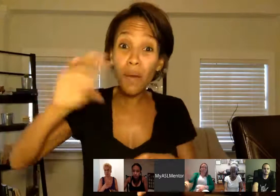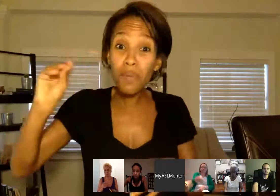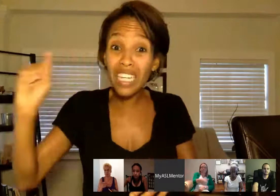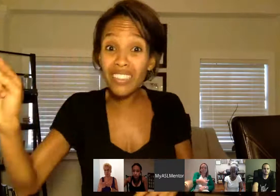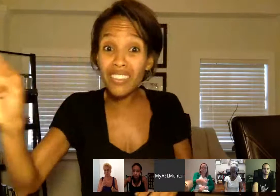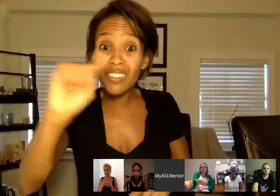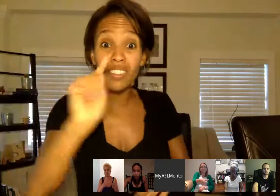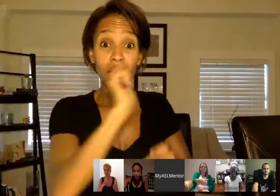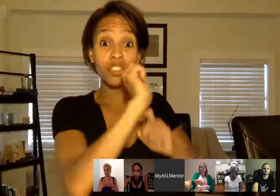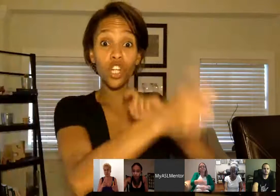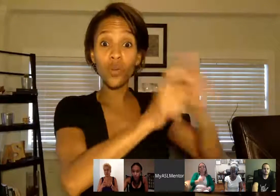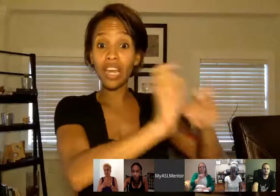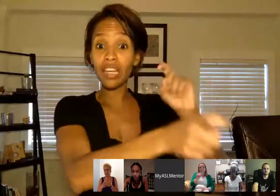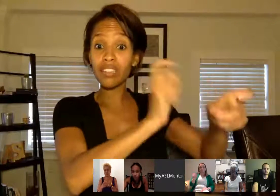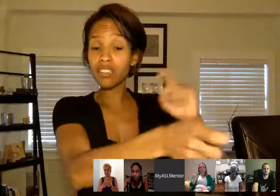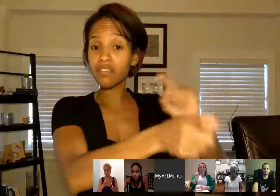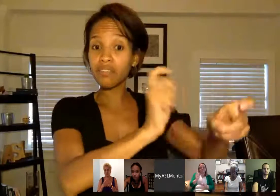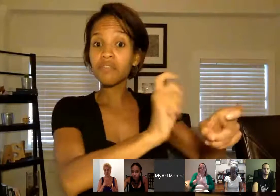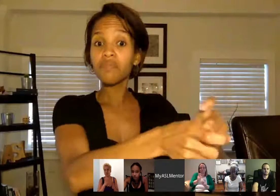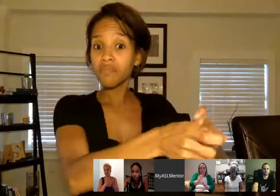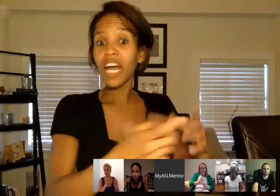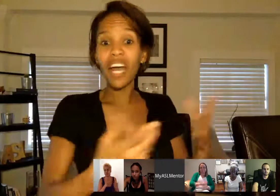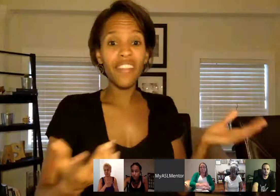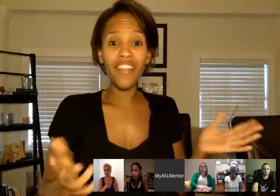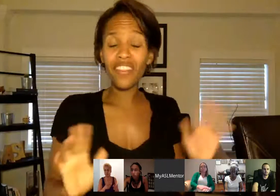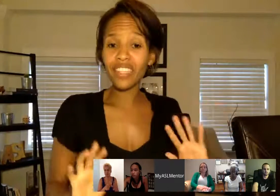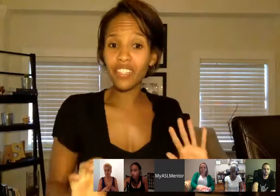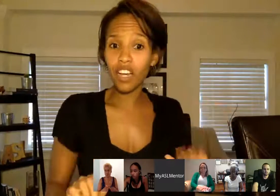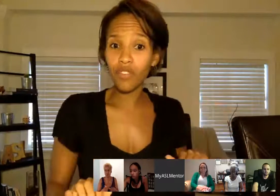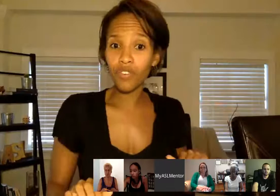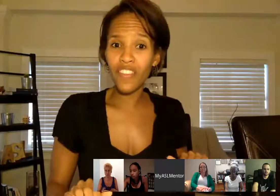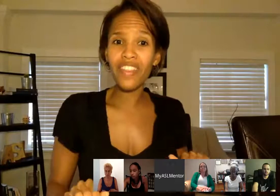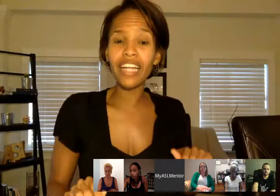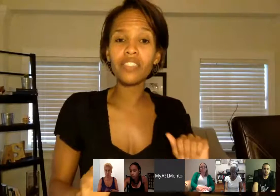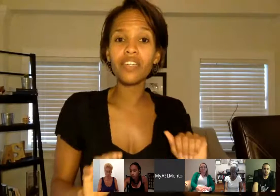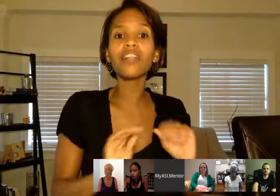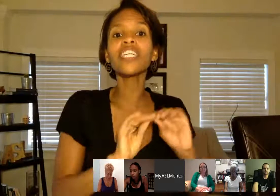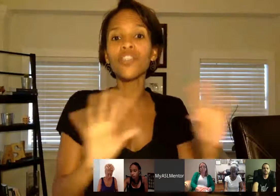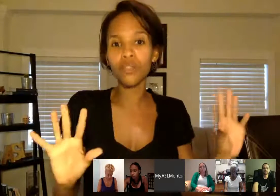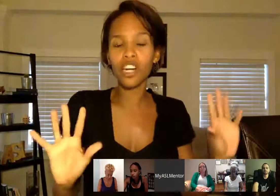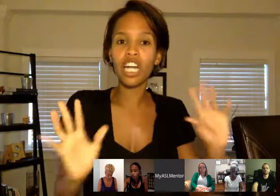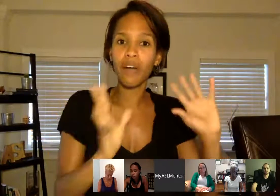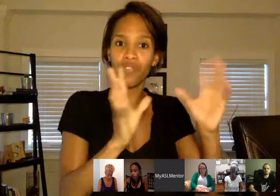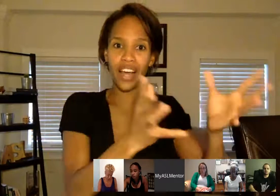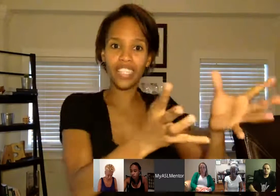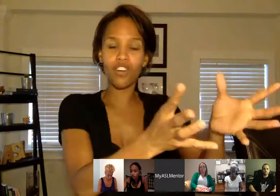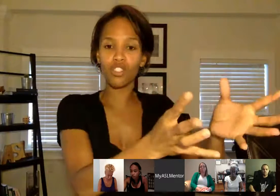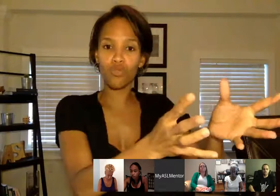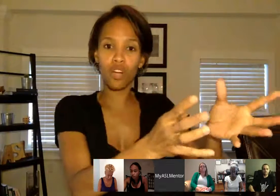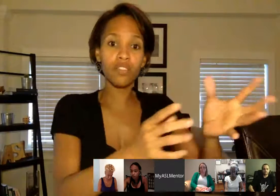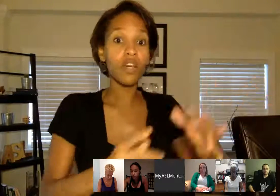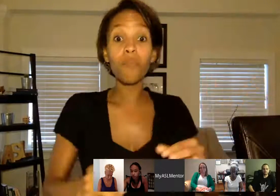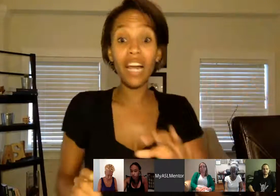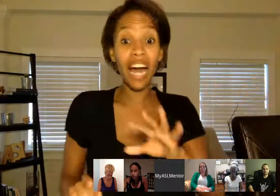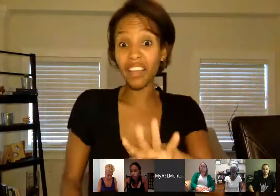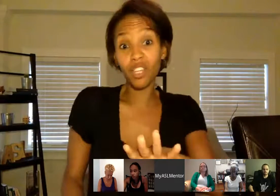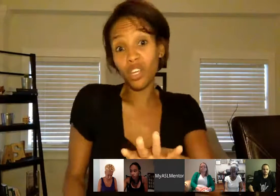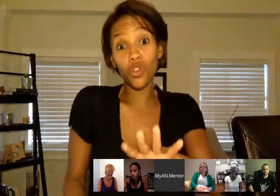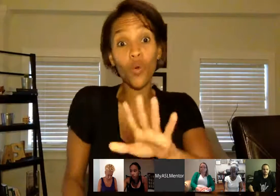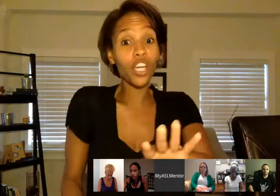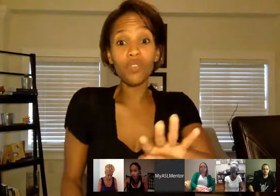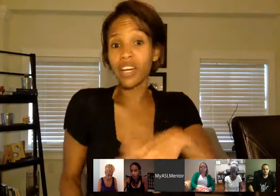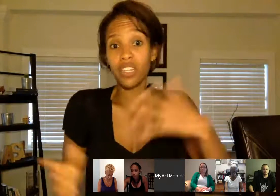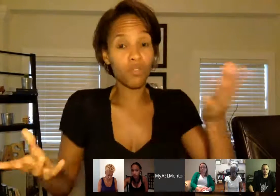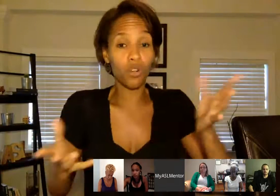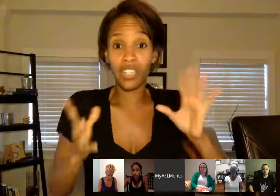people, companies, donate, and I think that's enough. I think that's clear that we're talking about that's how it's run, but